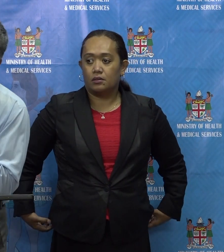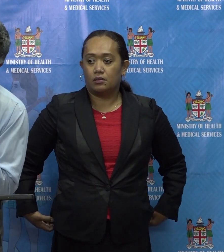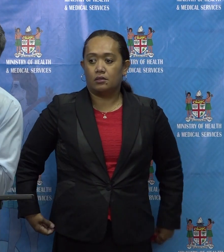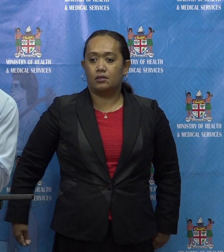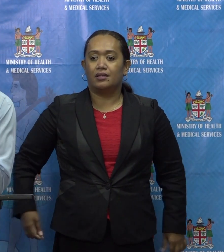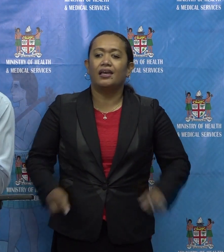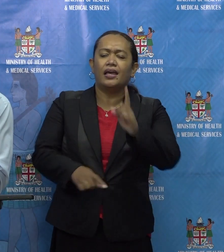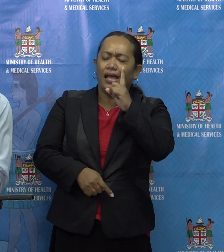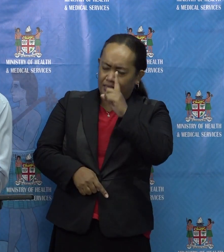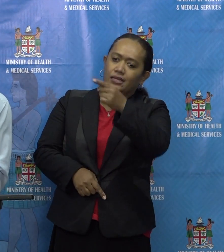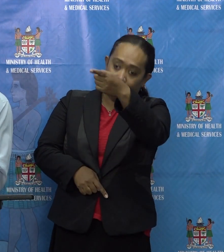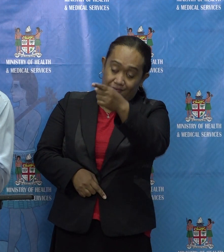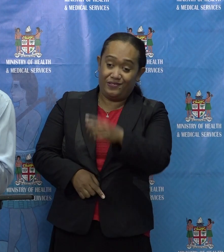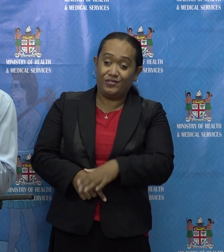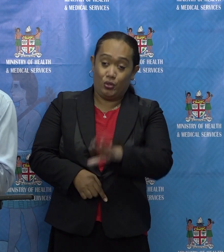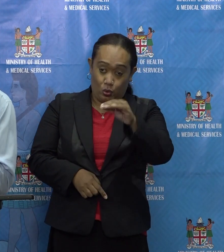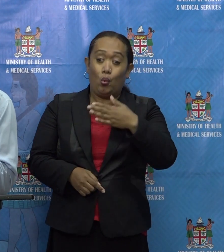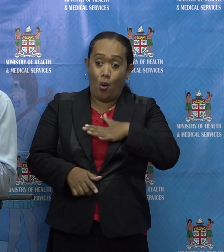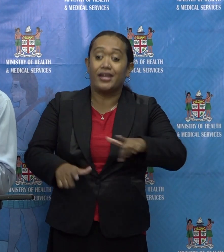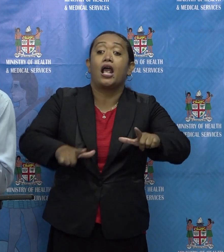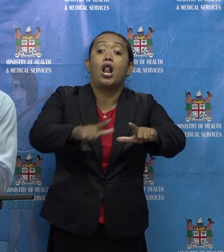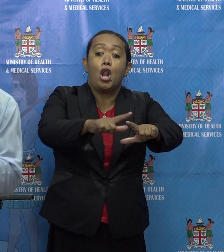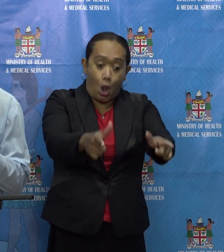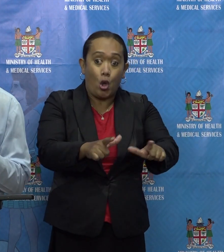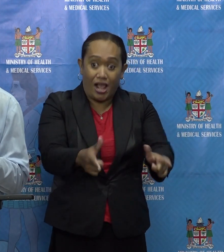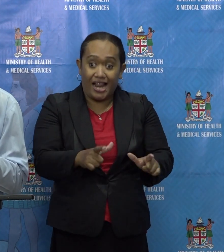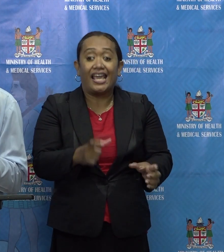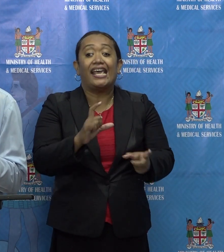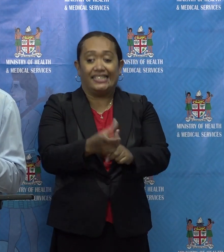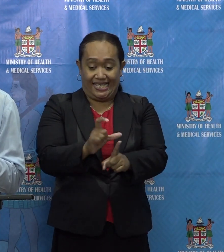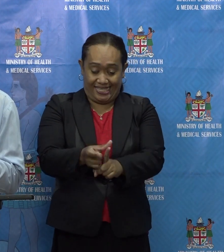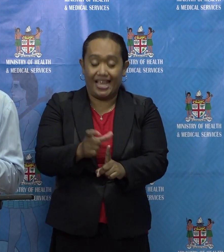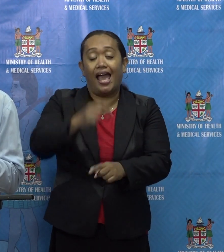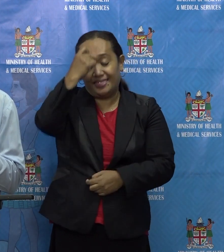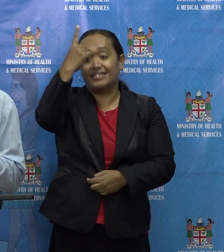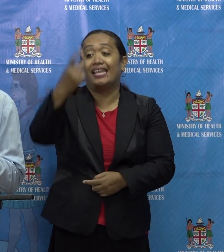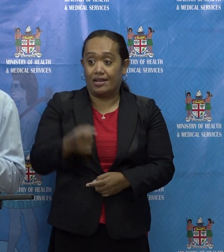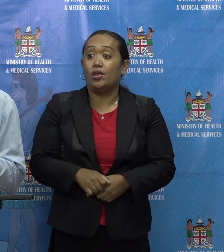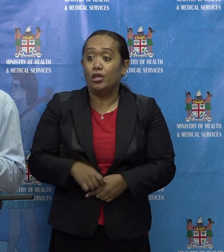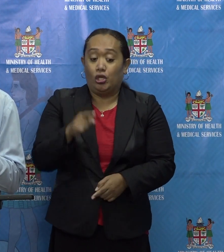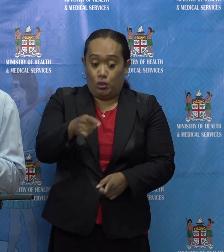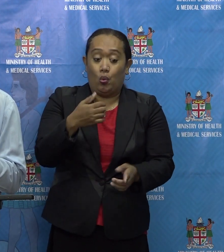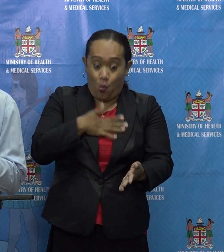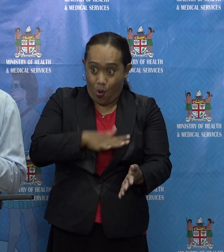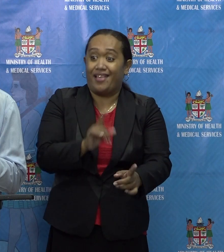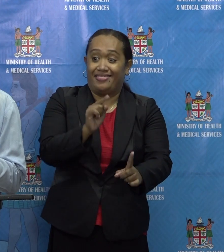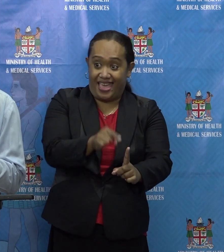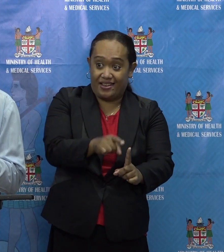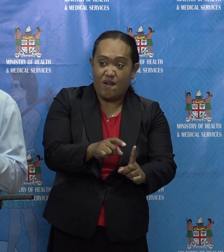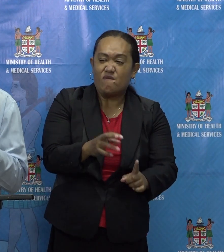I see where you're coming from. You want local cases that have come out because you're thinking the